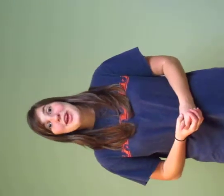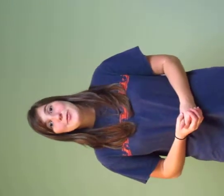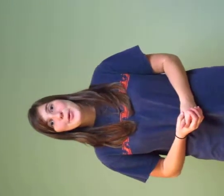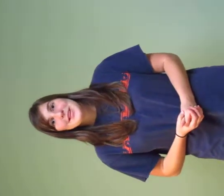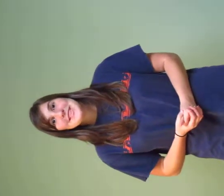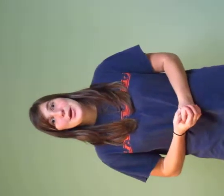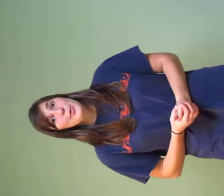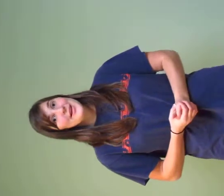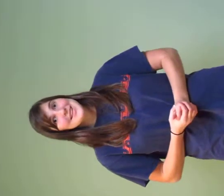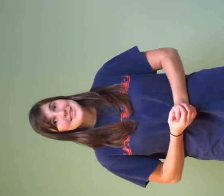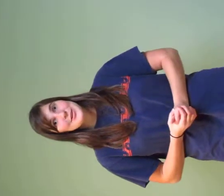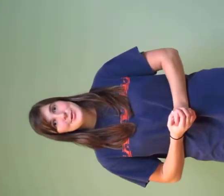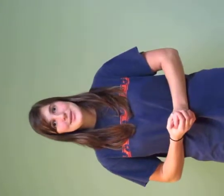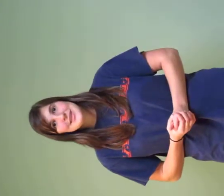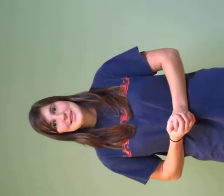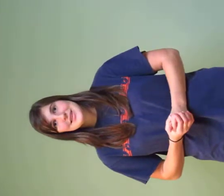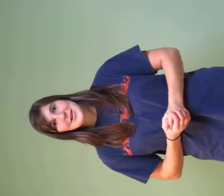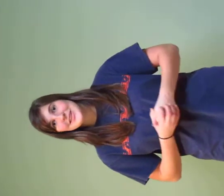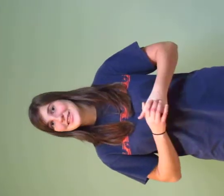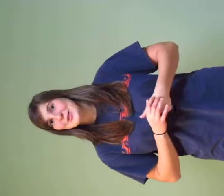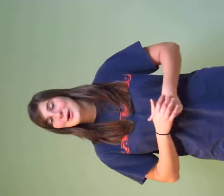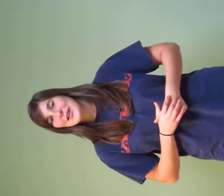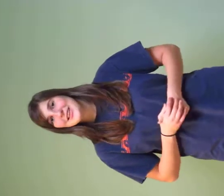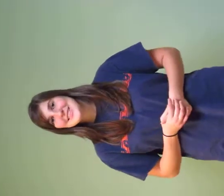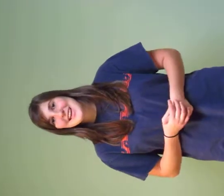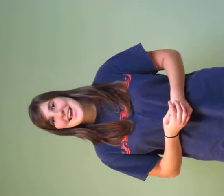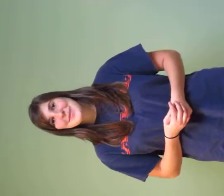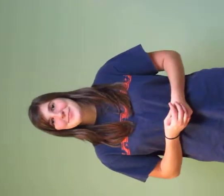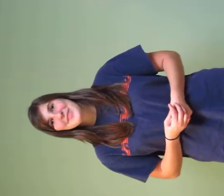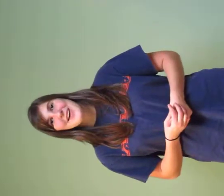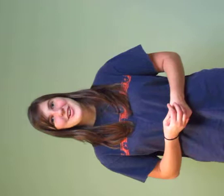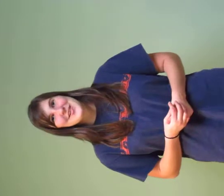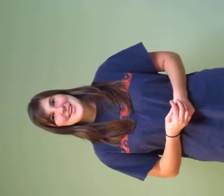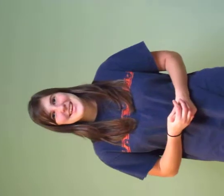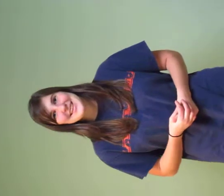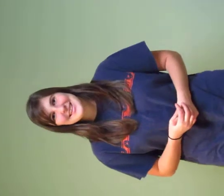I'm looking forward to seeing who else gets their jewels. So I'll see you all on Sunday. Have a great weekend.